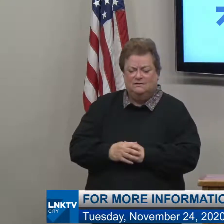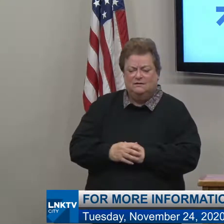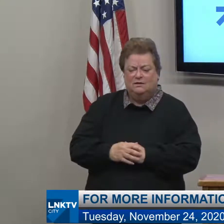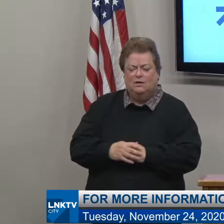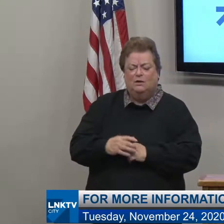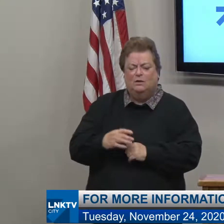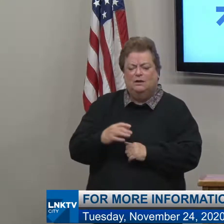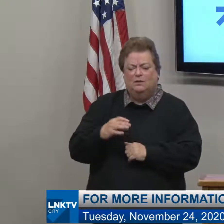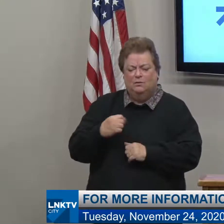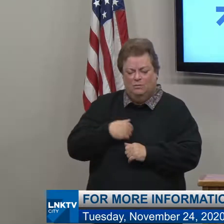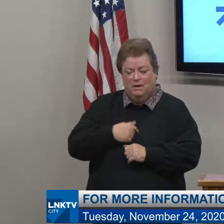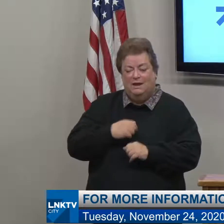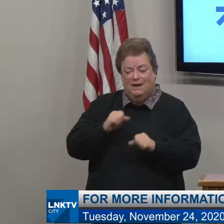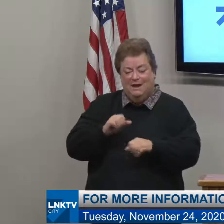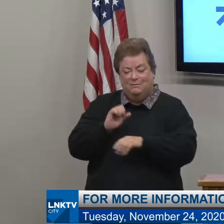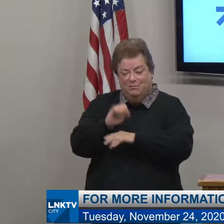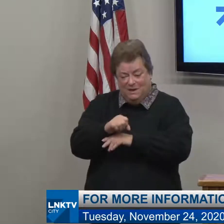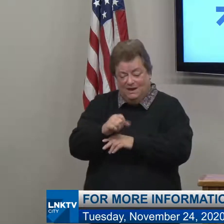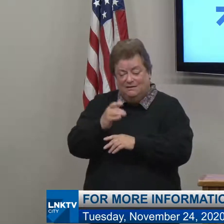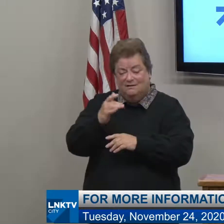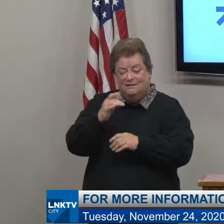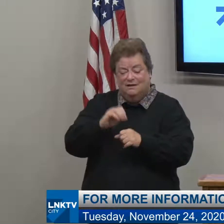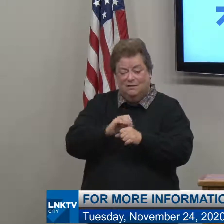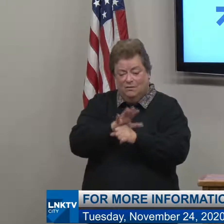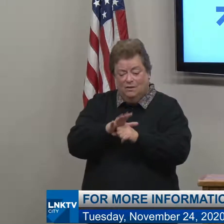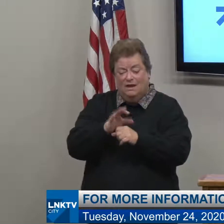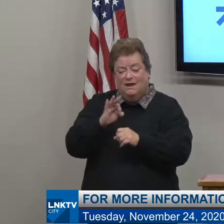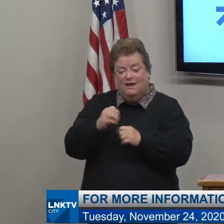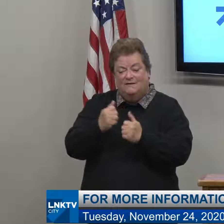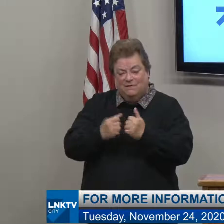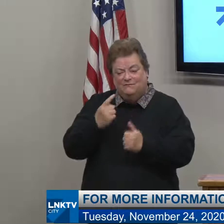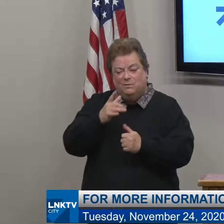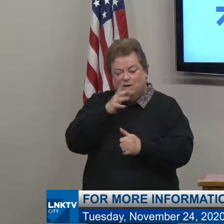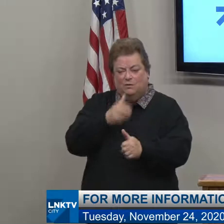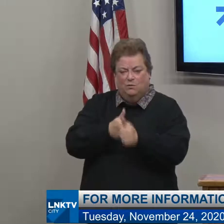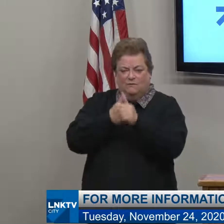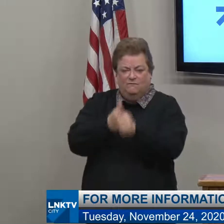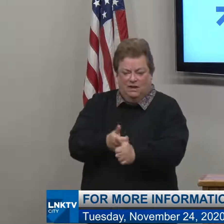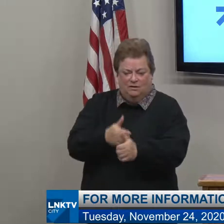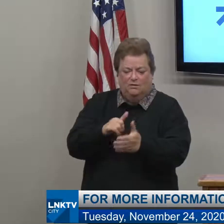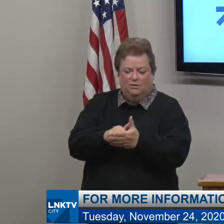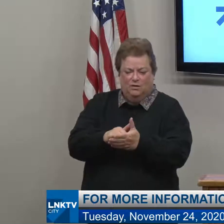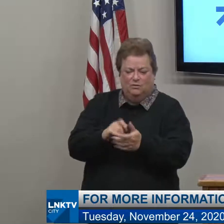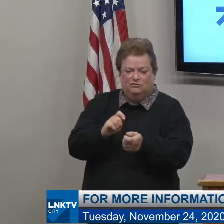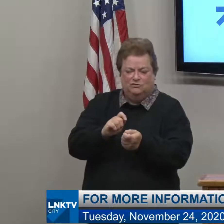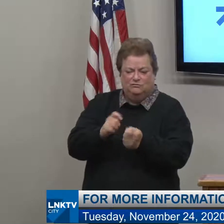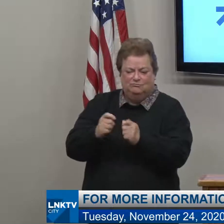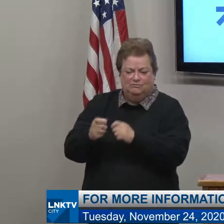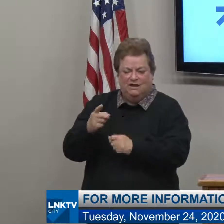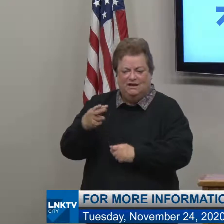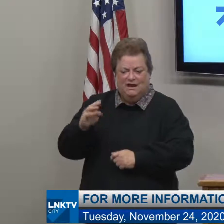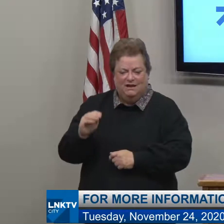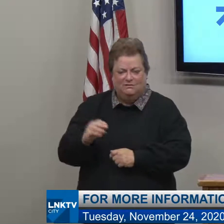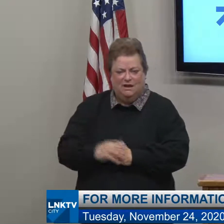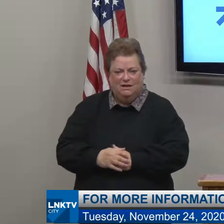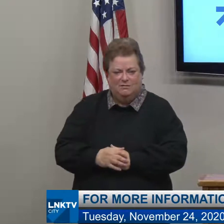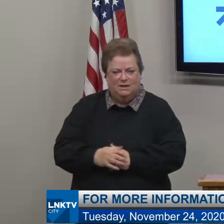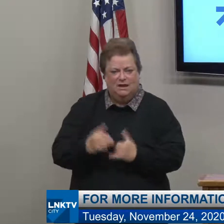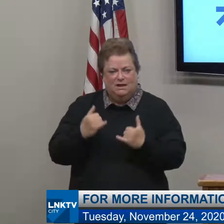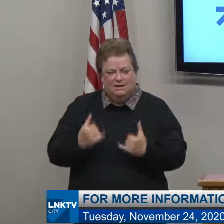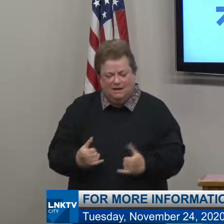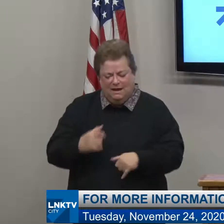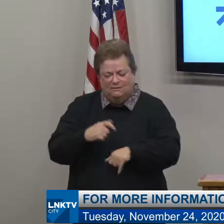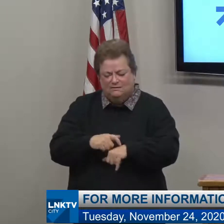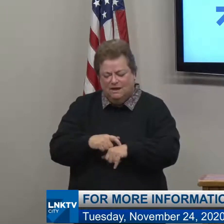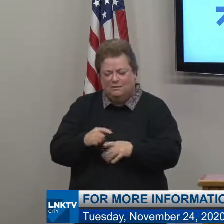virus if everyone works together to abide by these temporary changes. Now is the time to show our love and care for